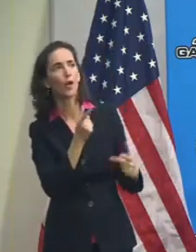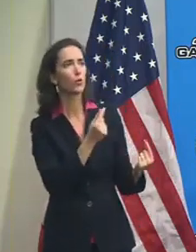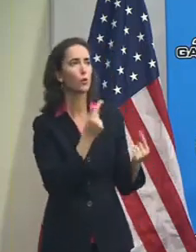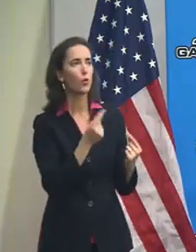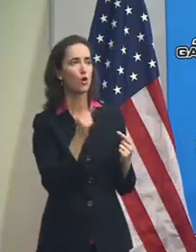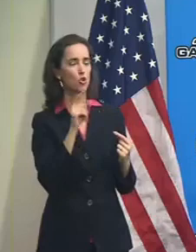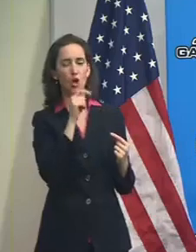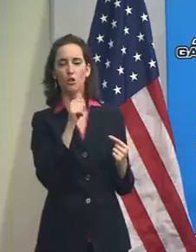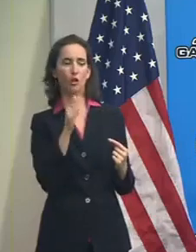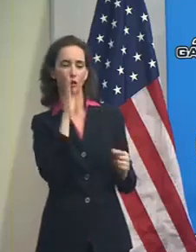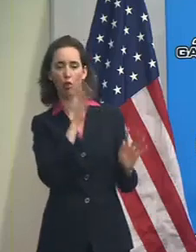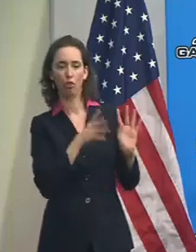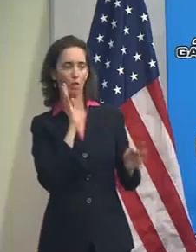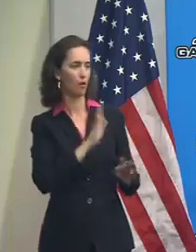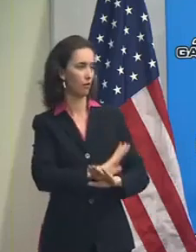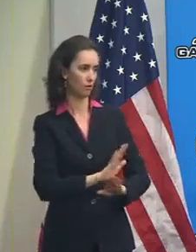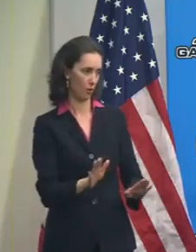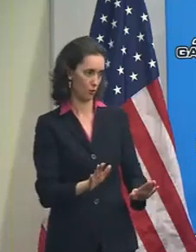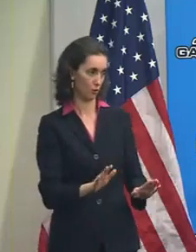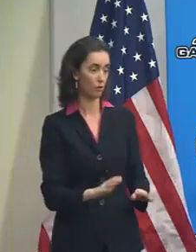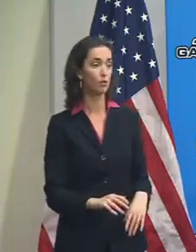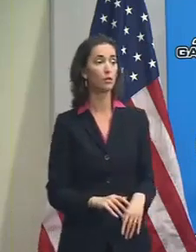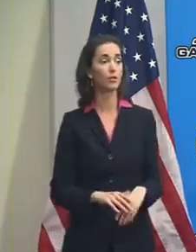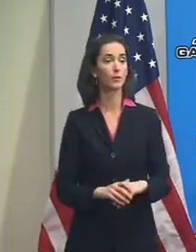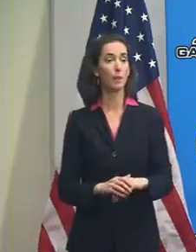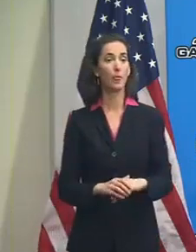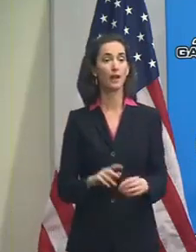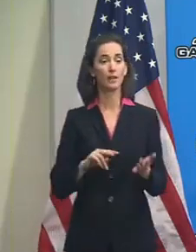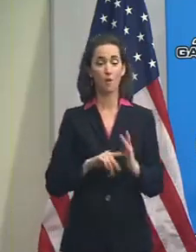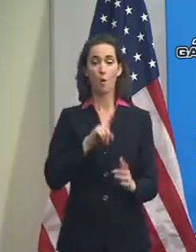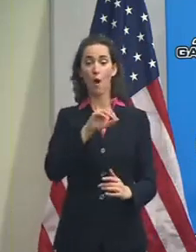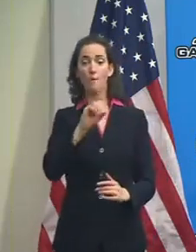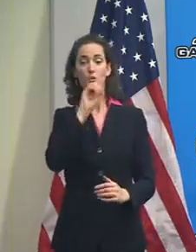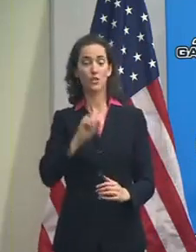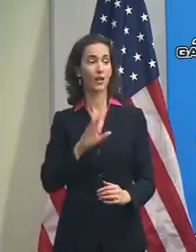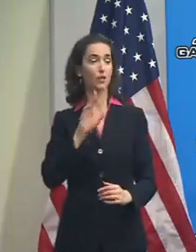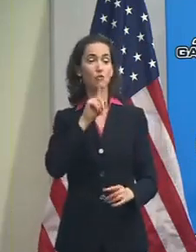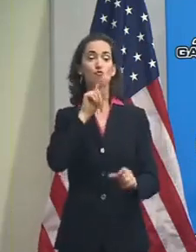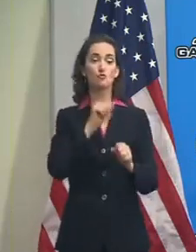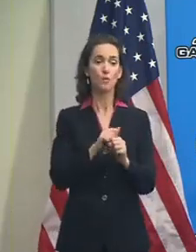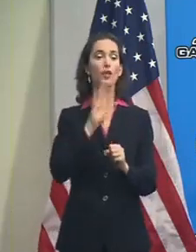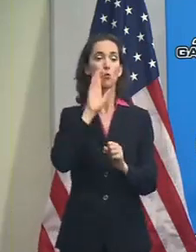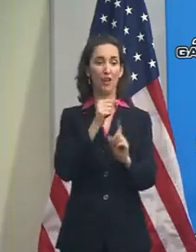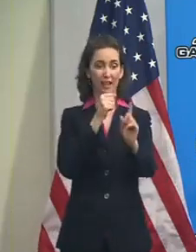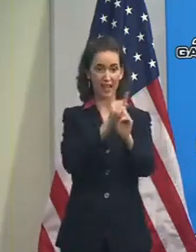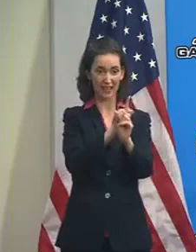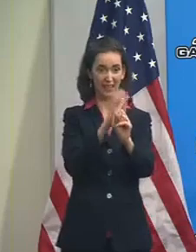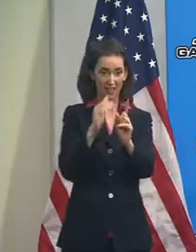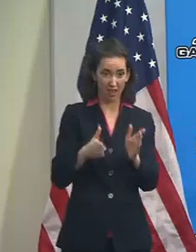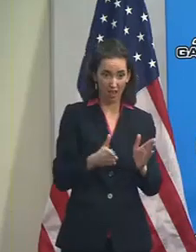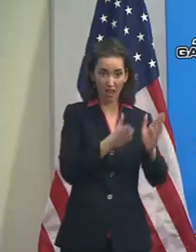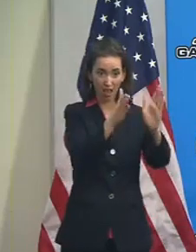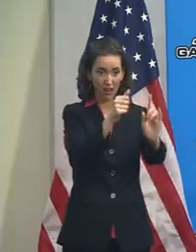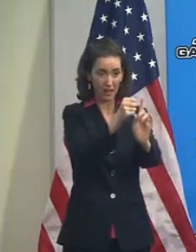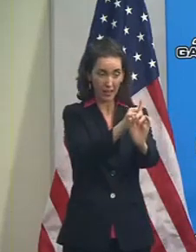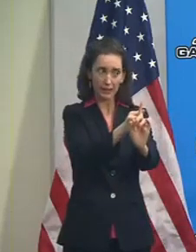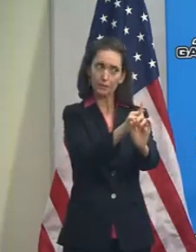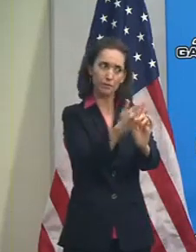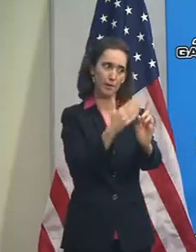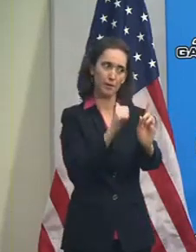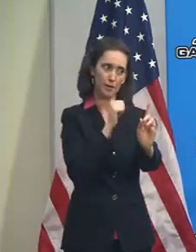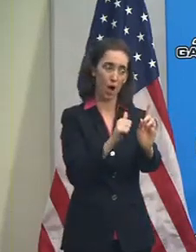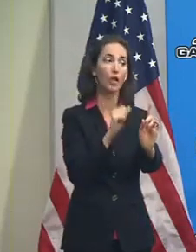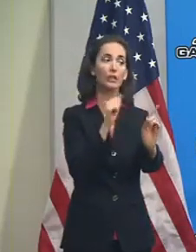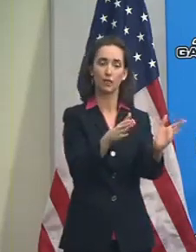here. There is no certainty that it will not do that. And if for anyone who wants to get so locked into what's